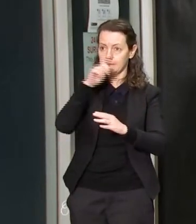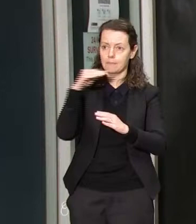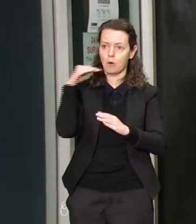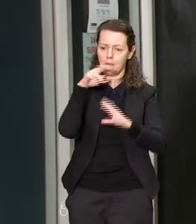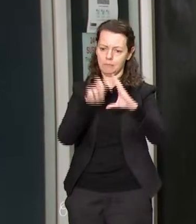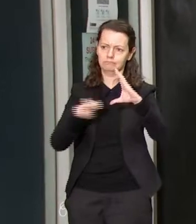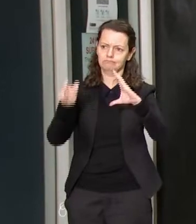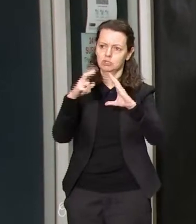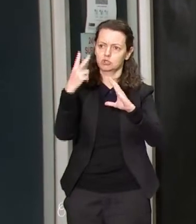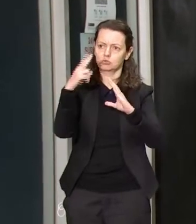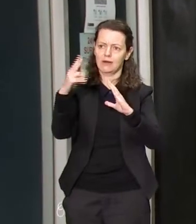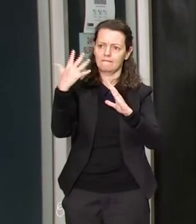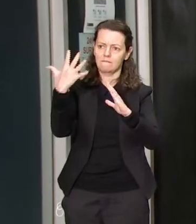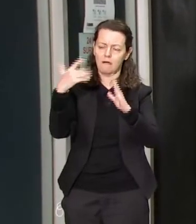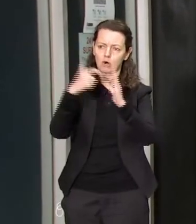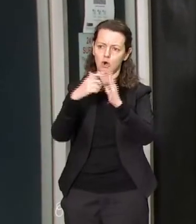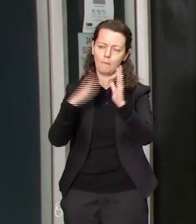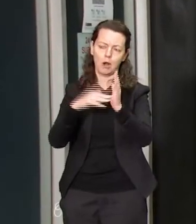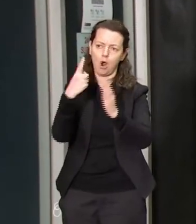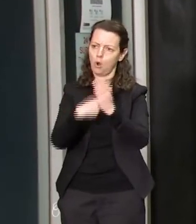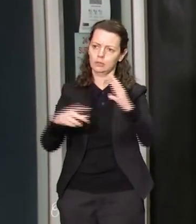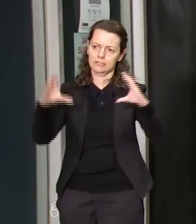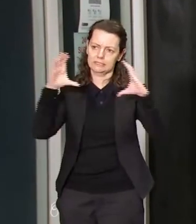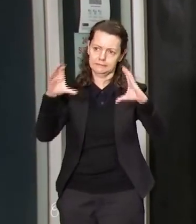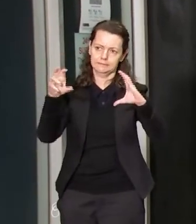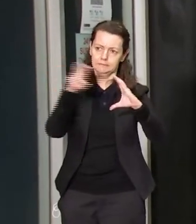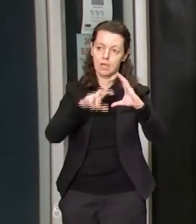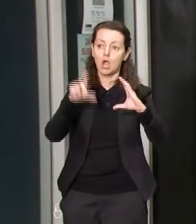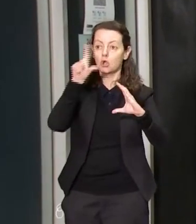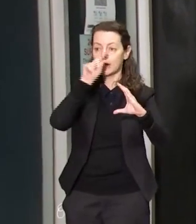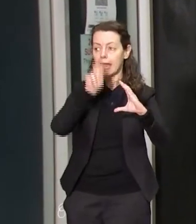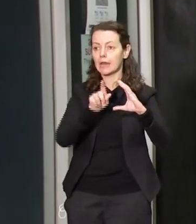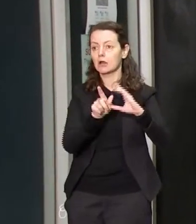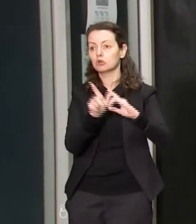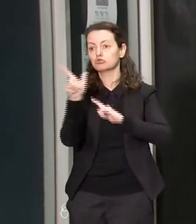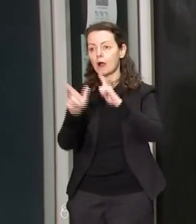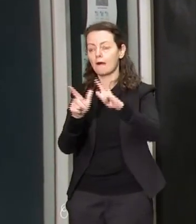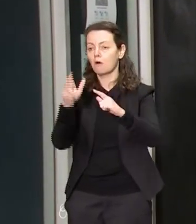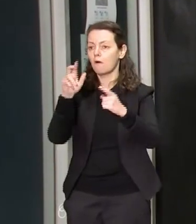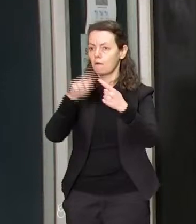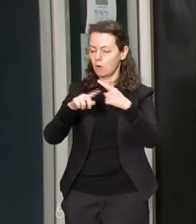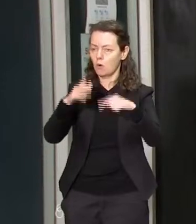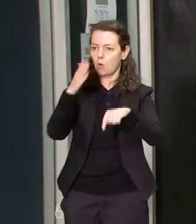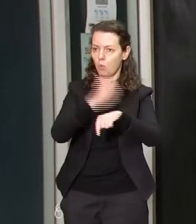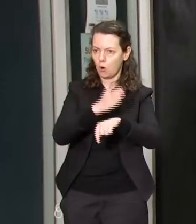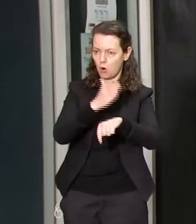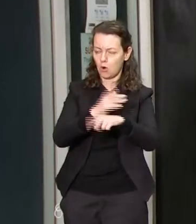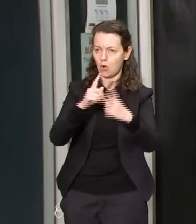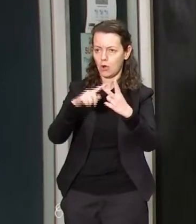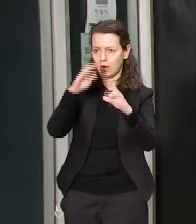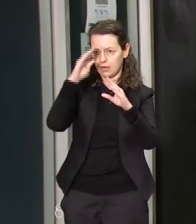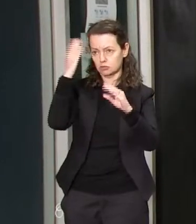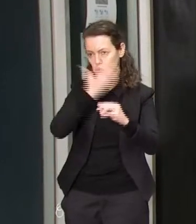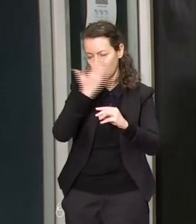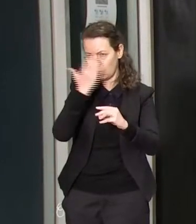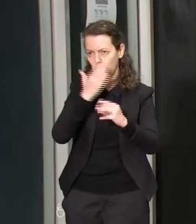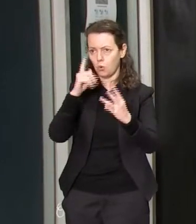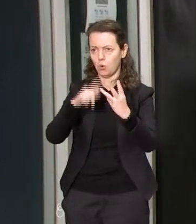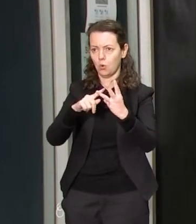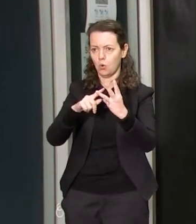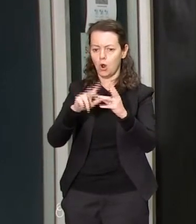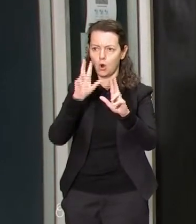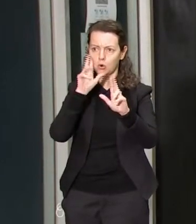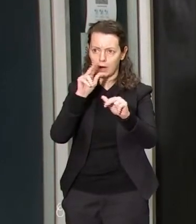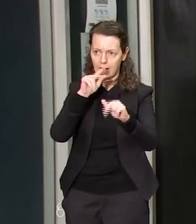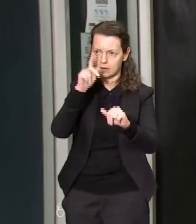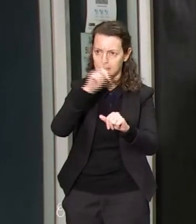are restricted to 25 k's other than education, work, caregiving, getting a vaccination.